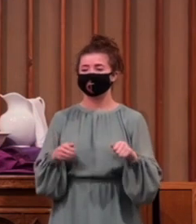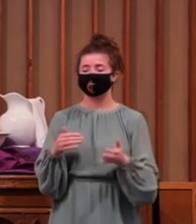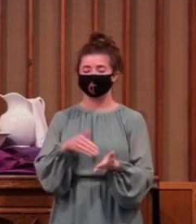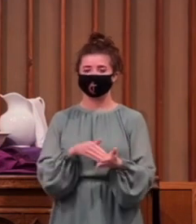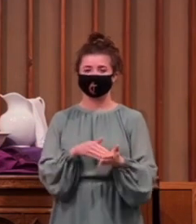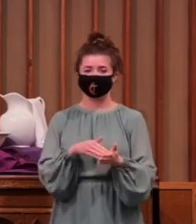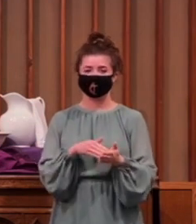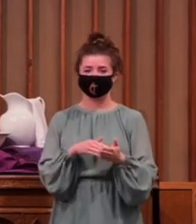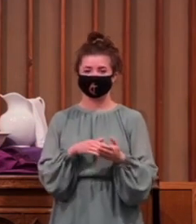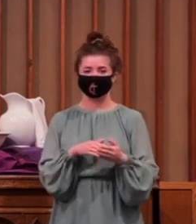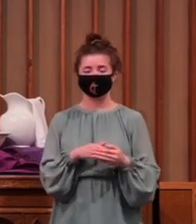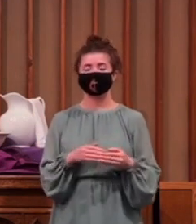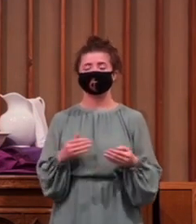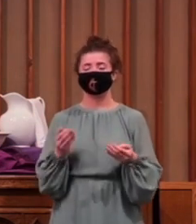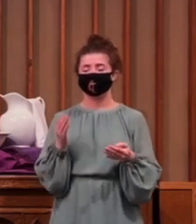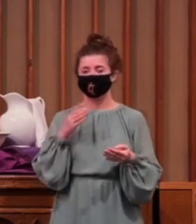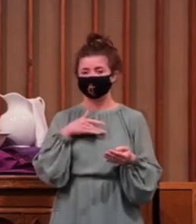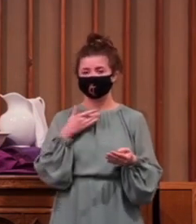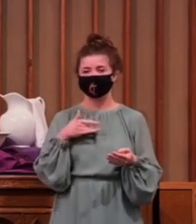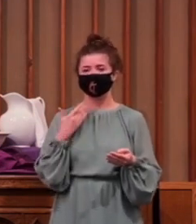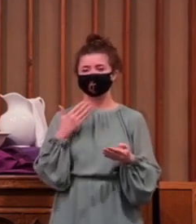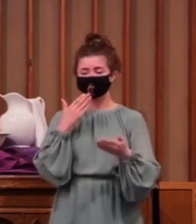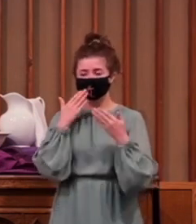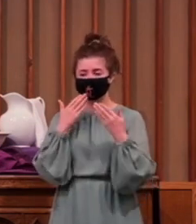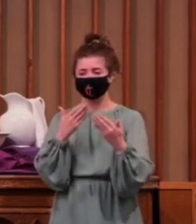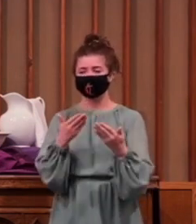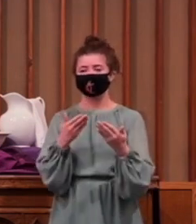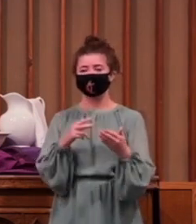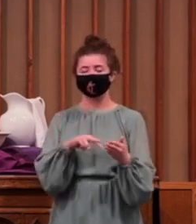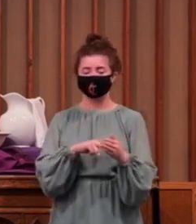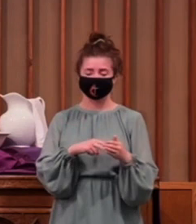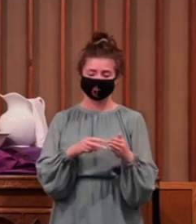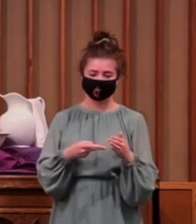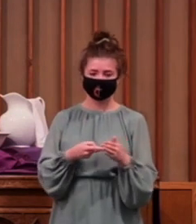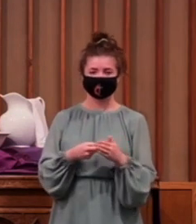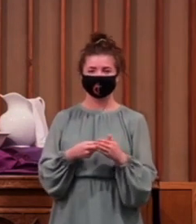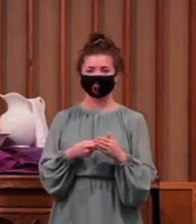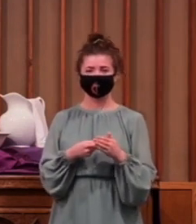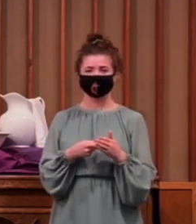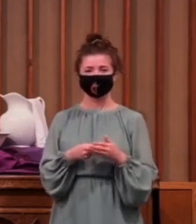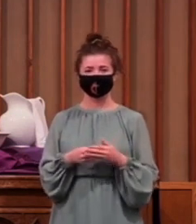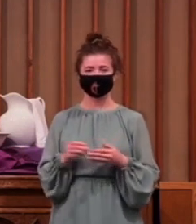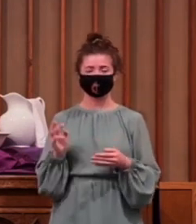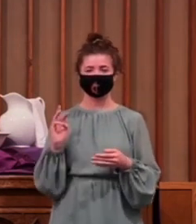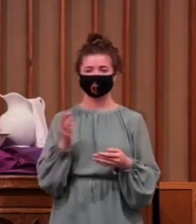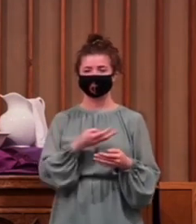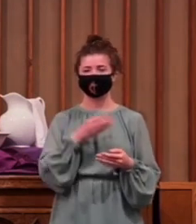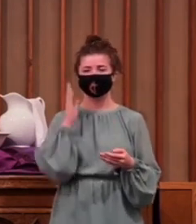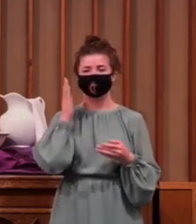them with gratitude and with intention, and that we will savor